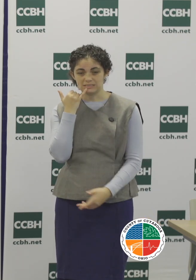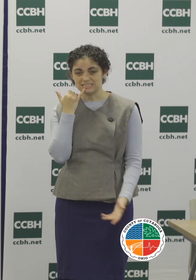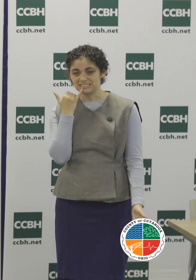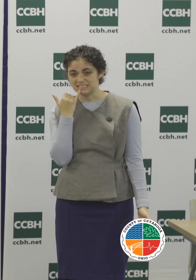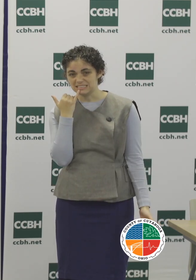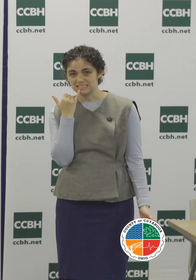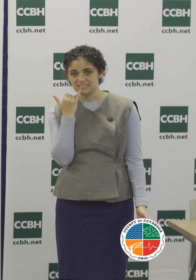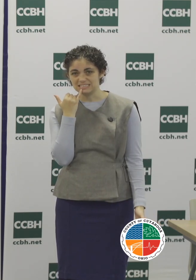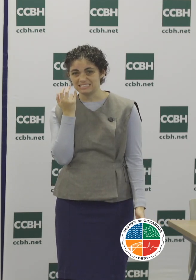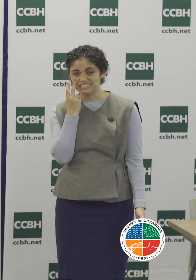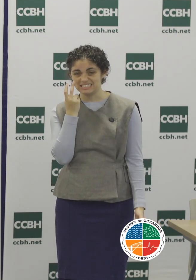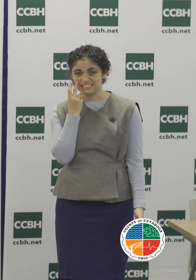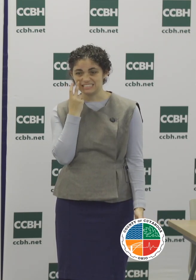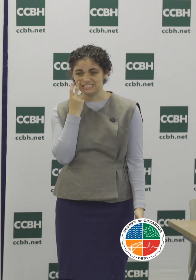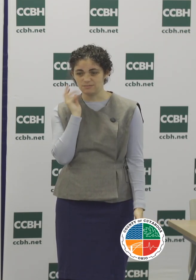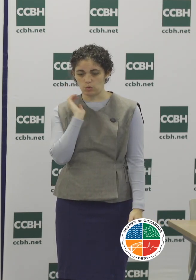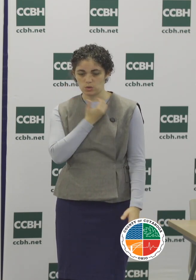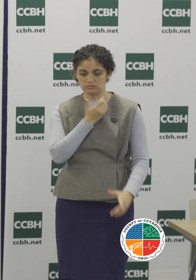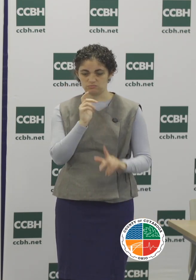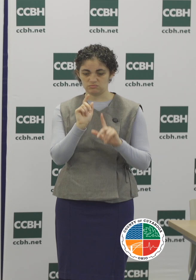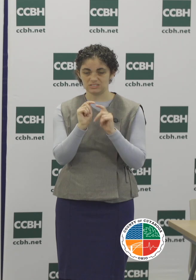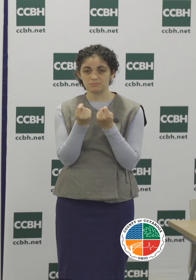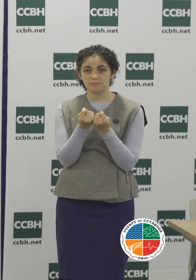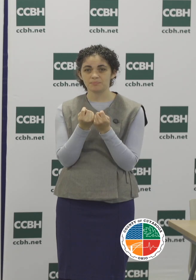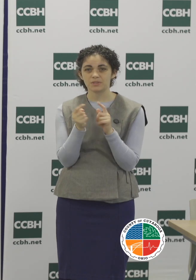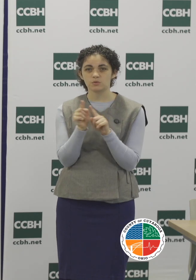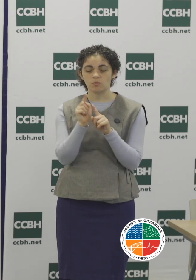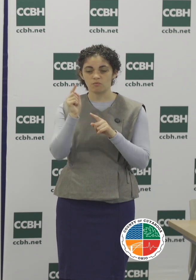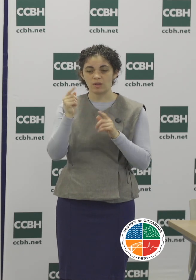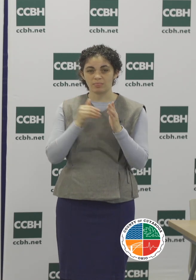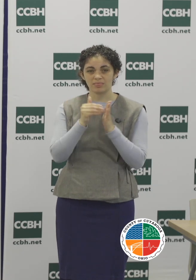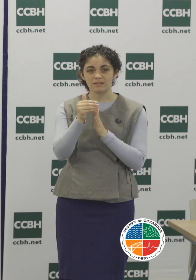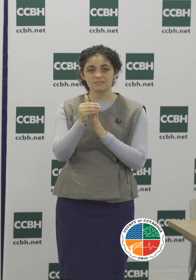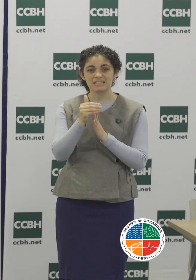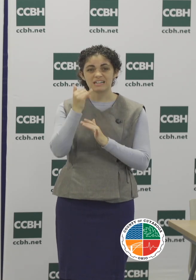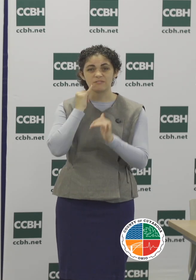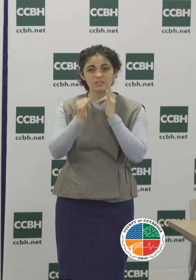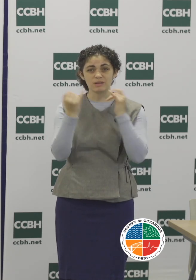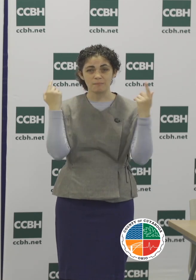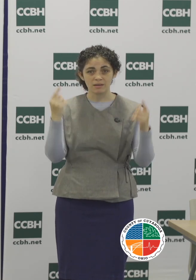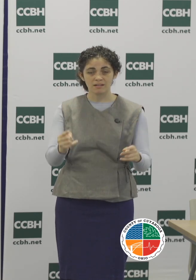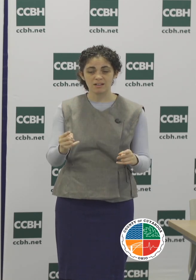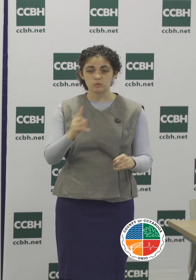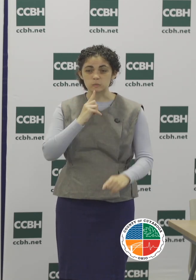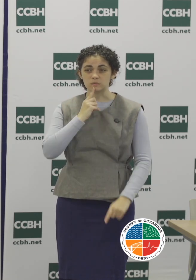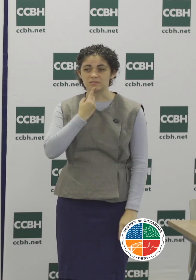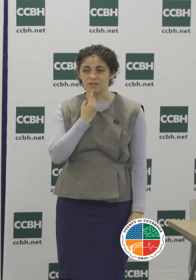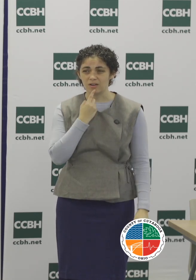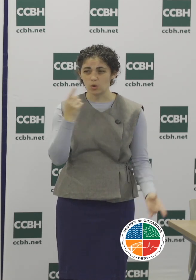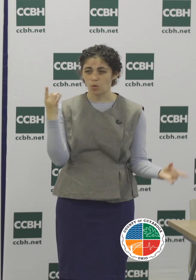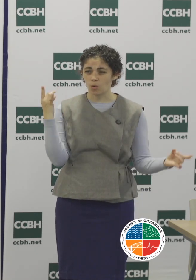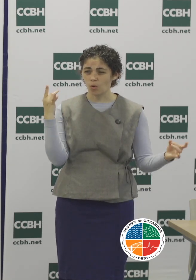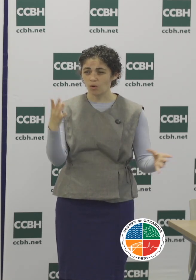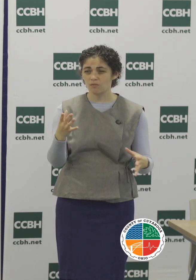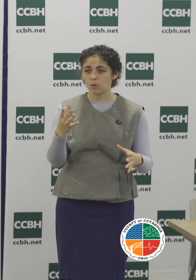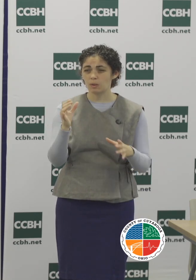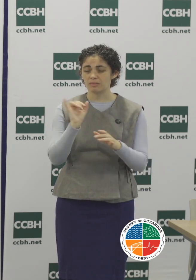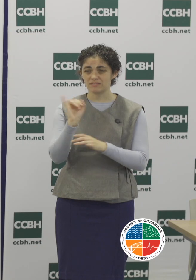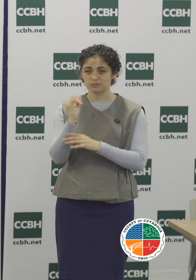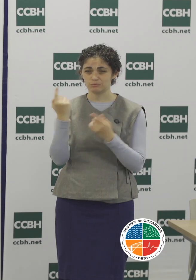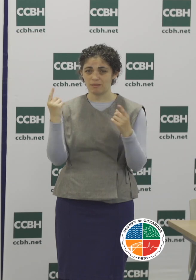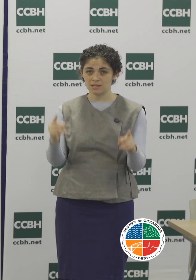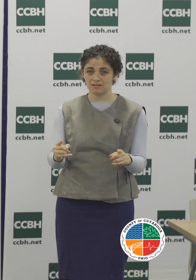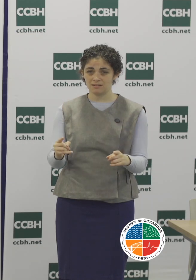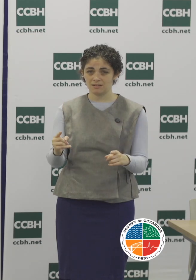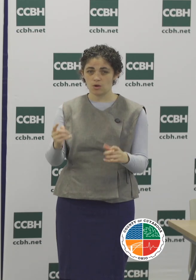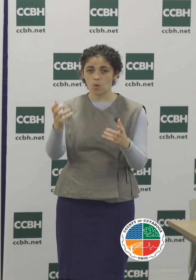and seen from our team and the several thousand interviews we've done how serious and devastating this infection can be. And